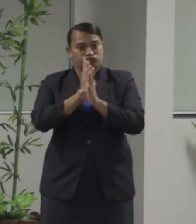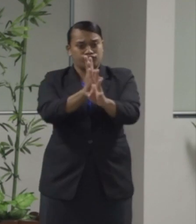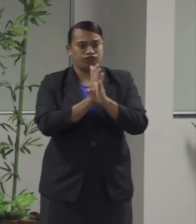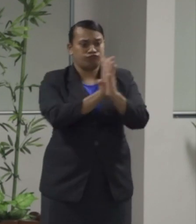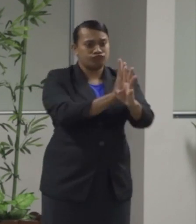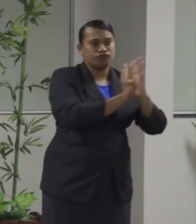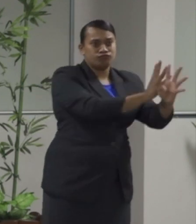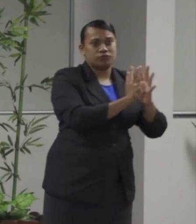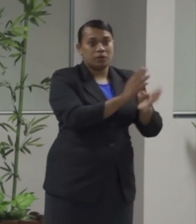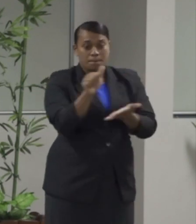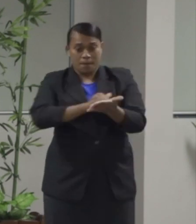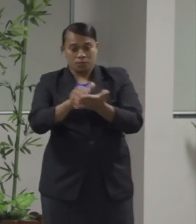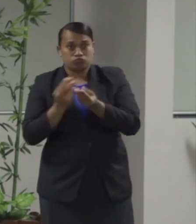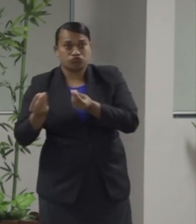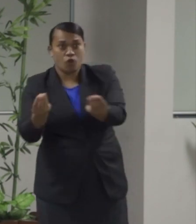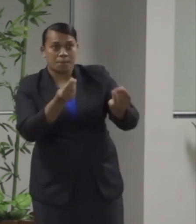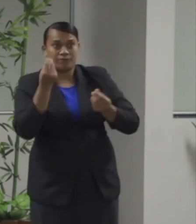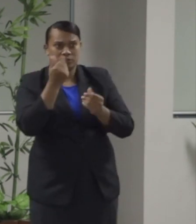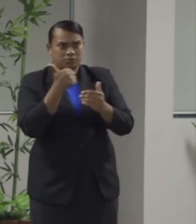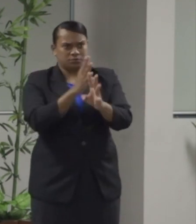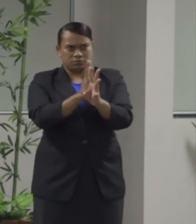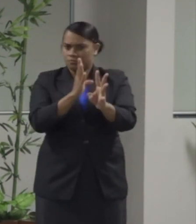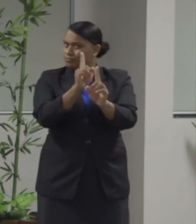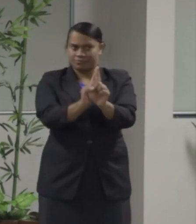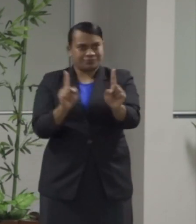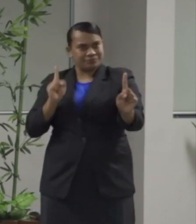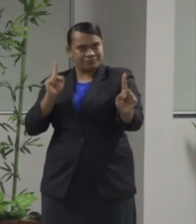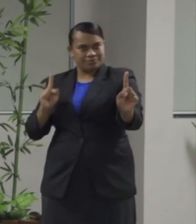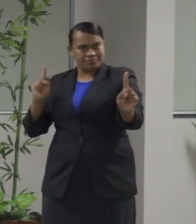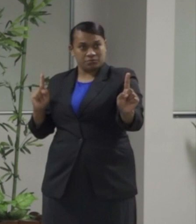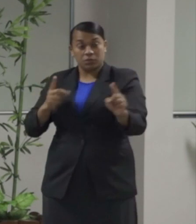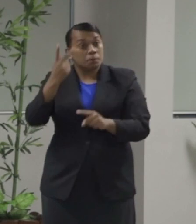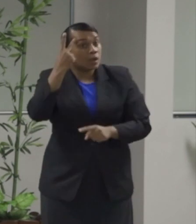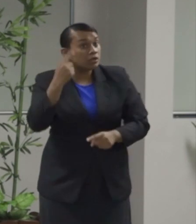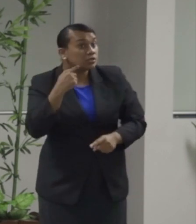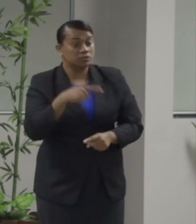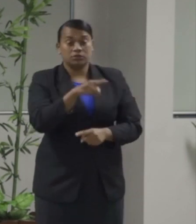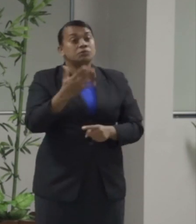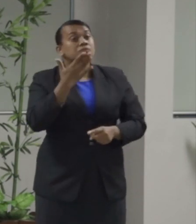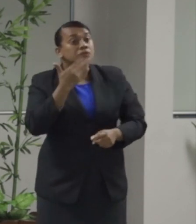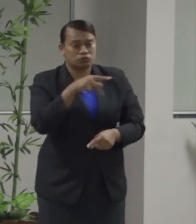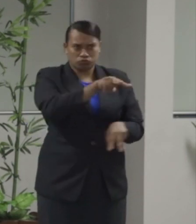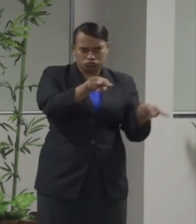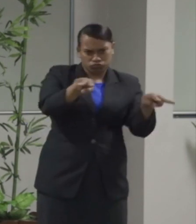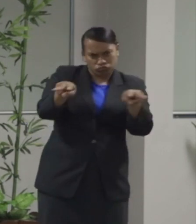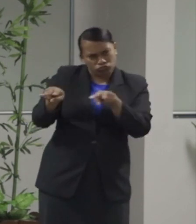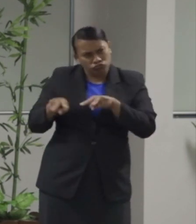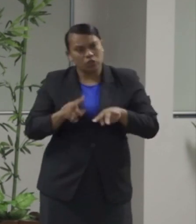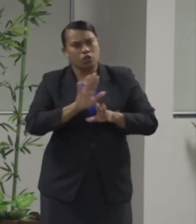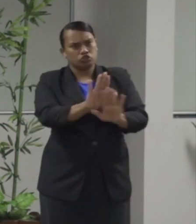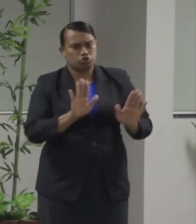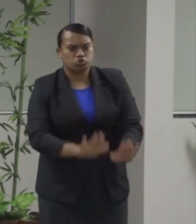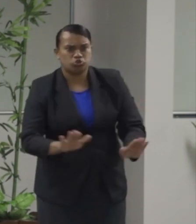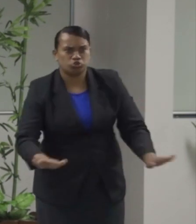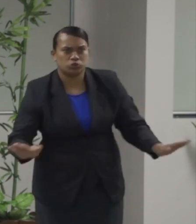that have locked down and enforced strict physical distancing, the parents keeping close watch of their children, and all